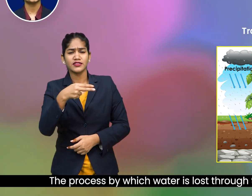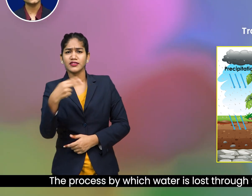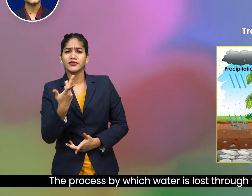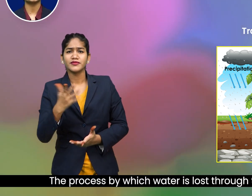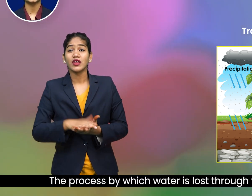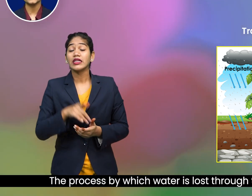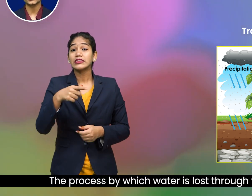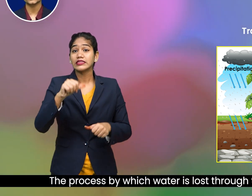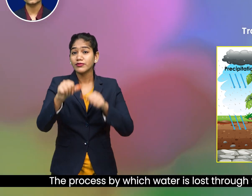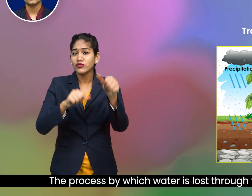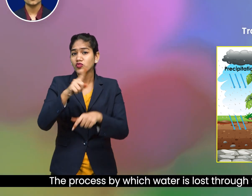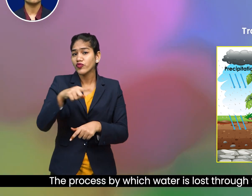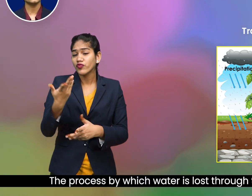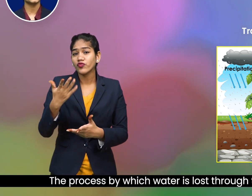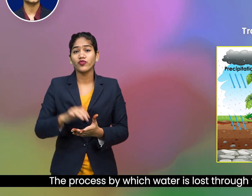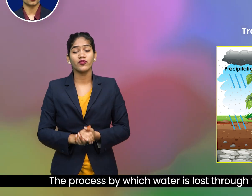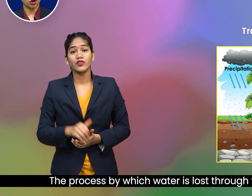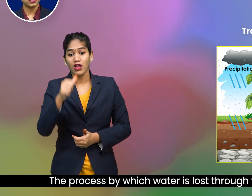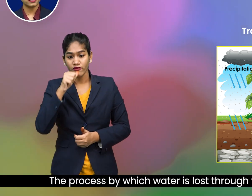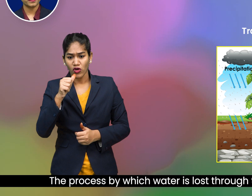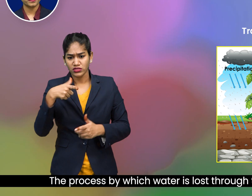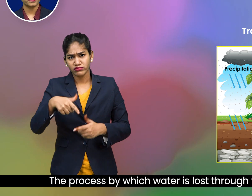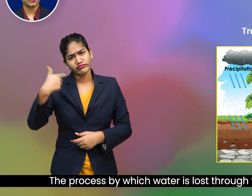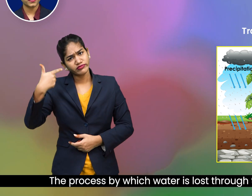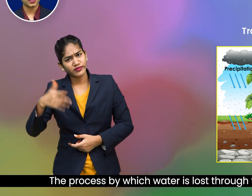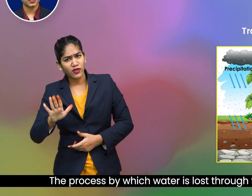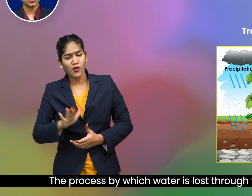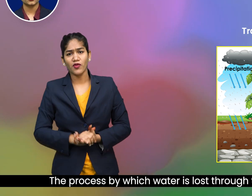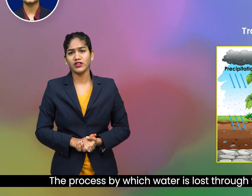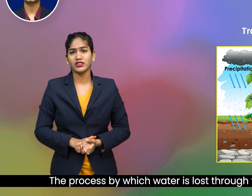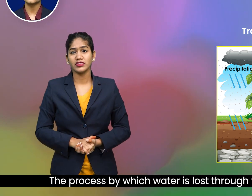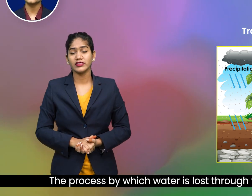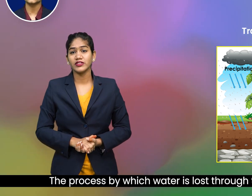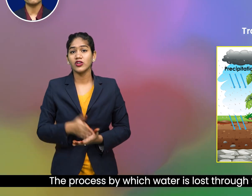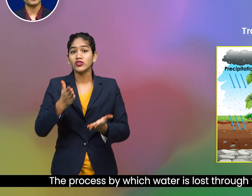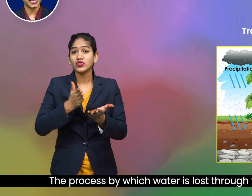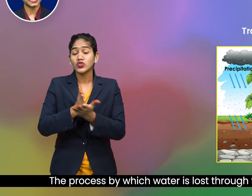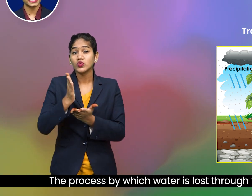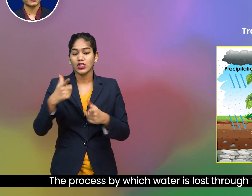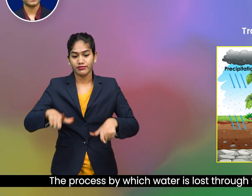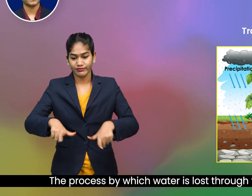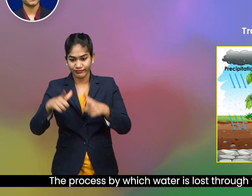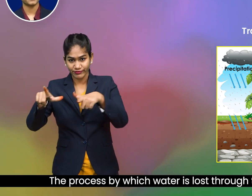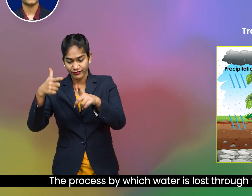the process by which water is lost through the surface of a